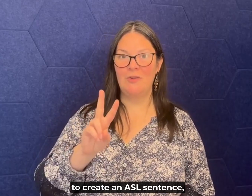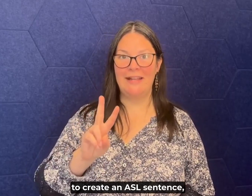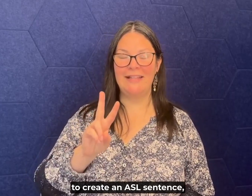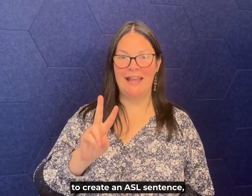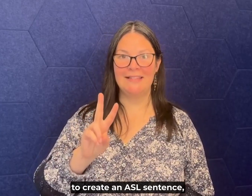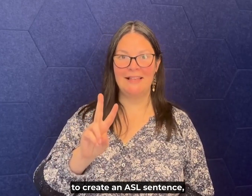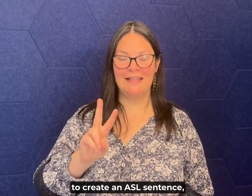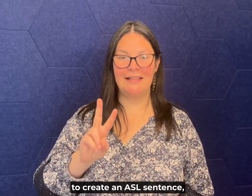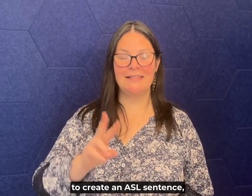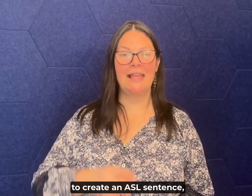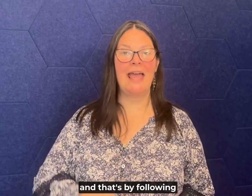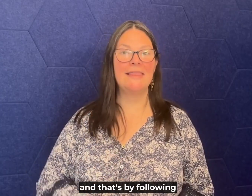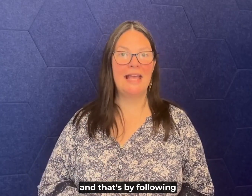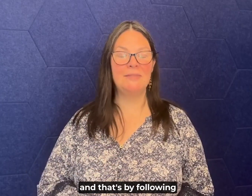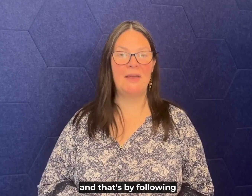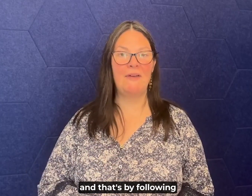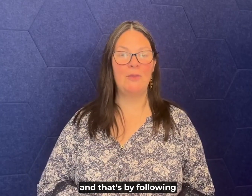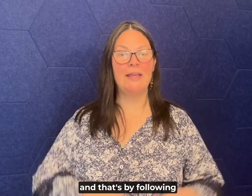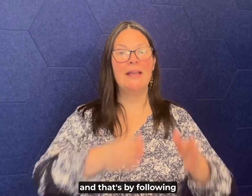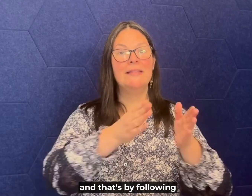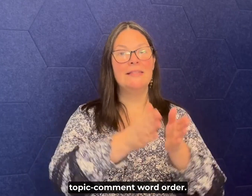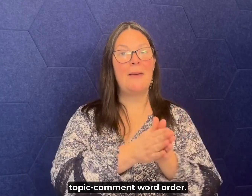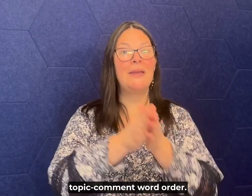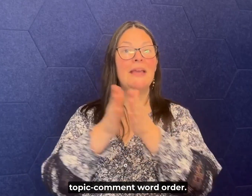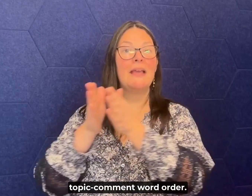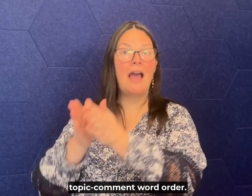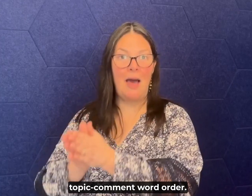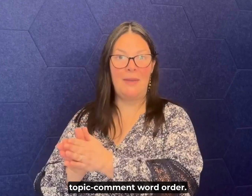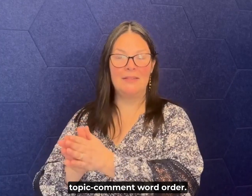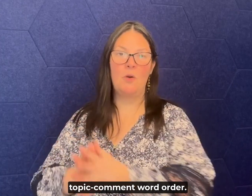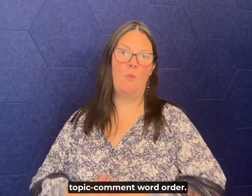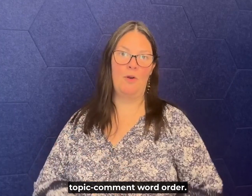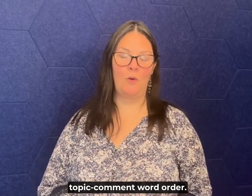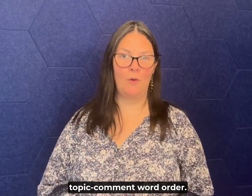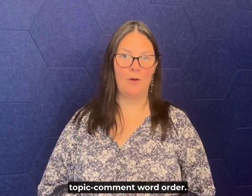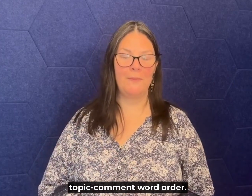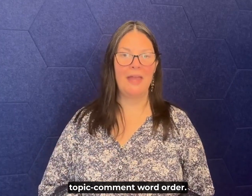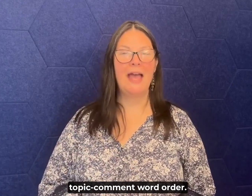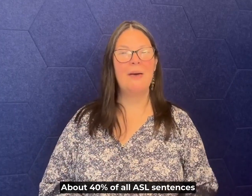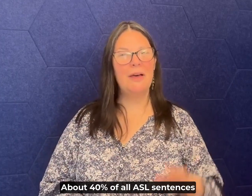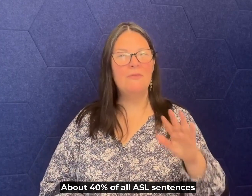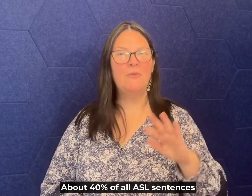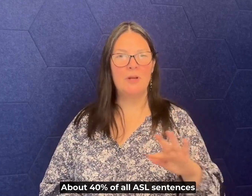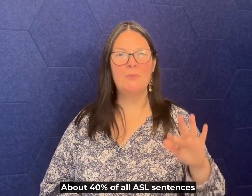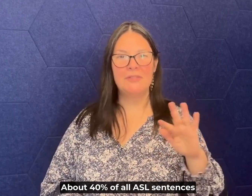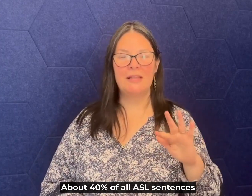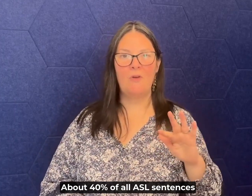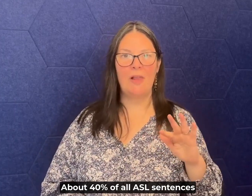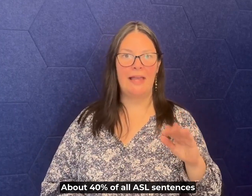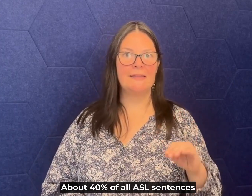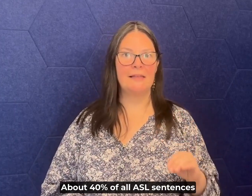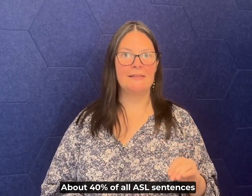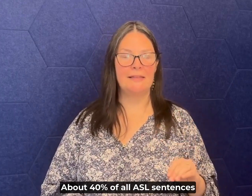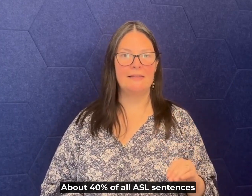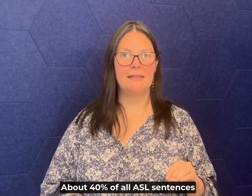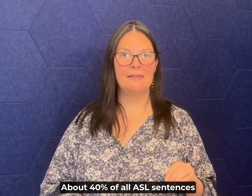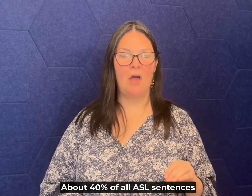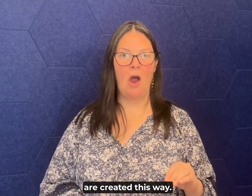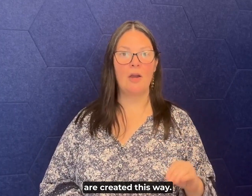an ASL sentence, and that's by following topic-comment word order. About 40% of all ASL sentences are